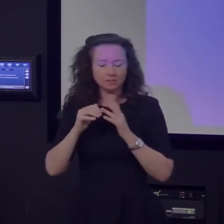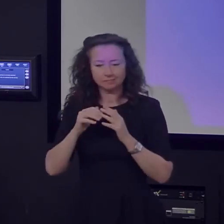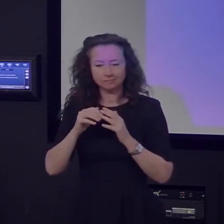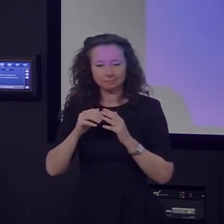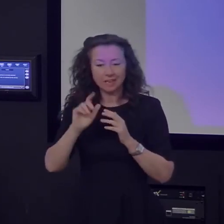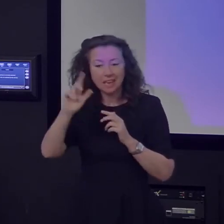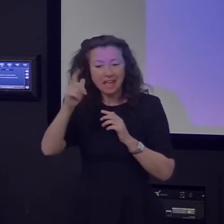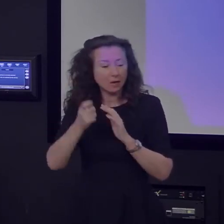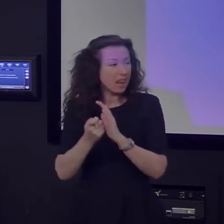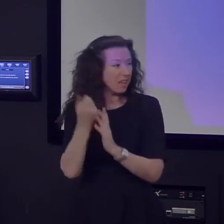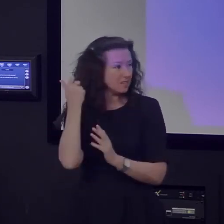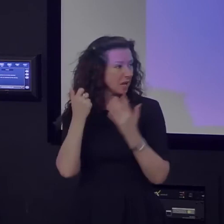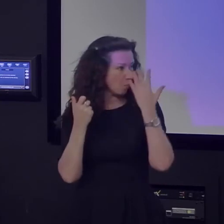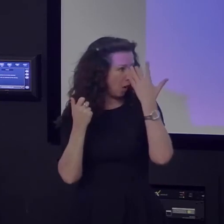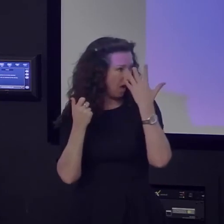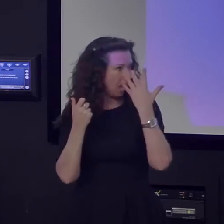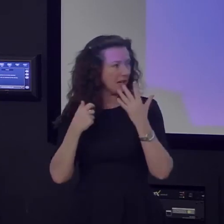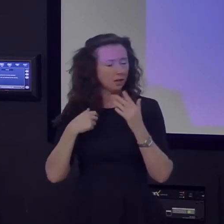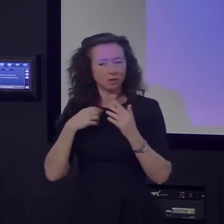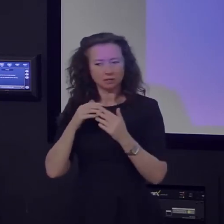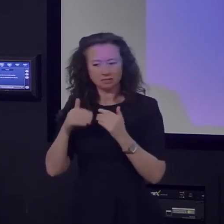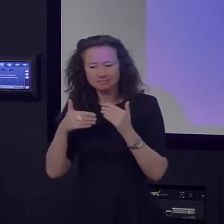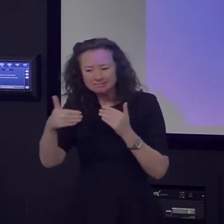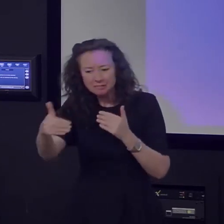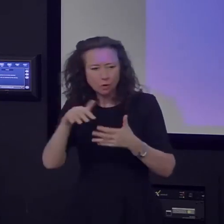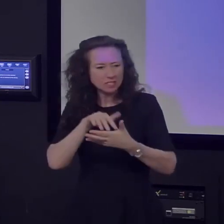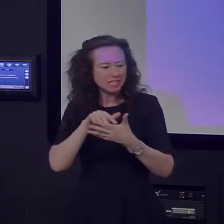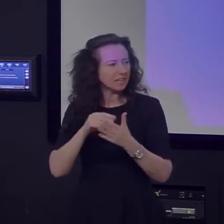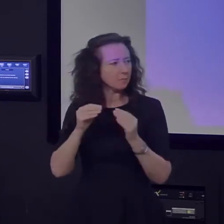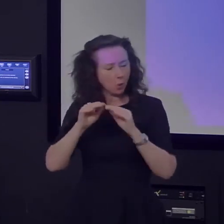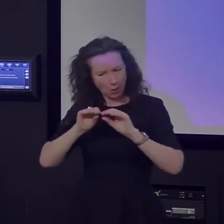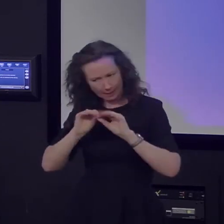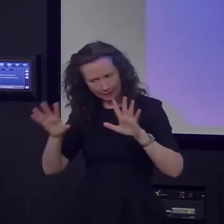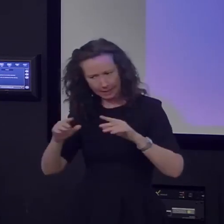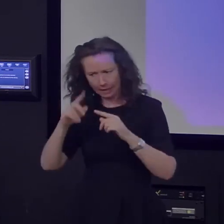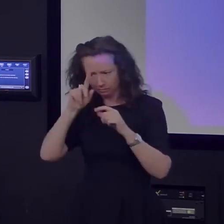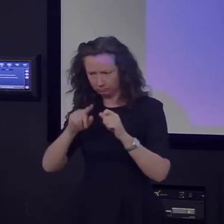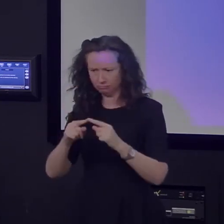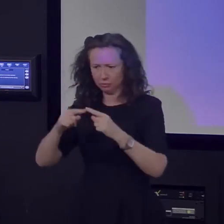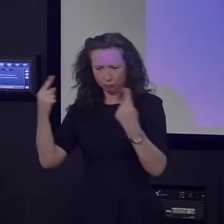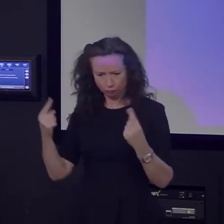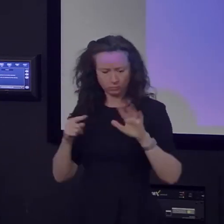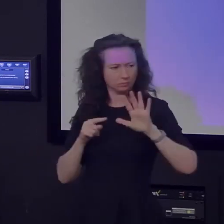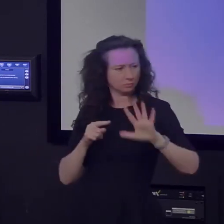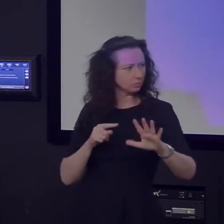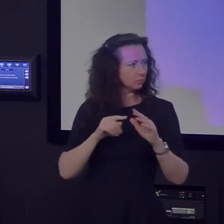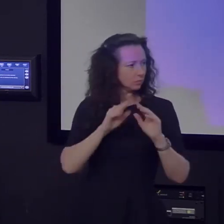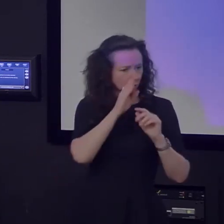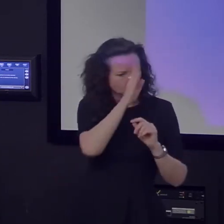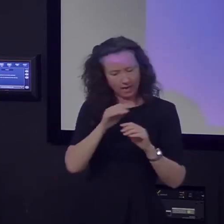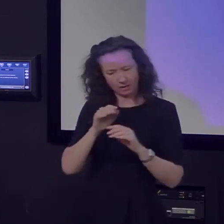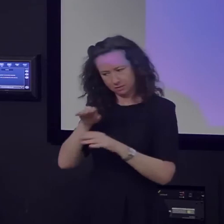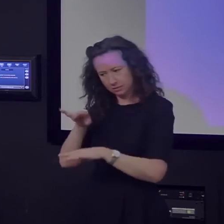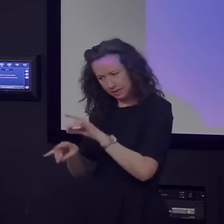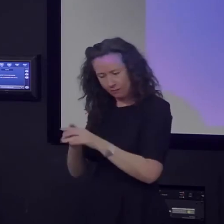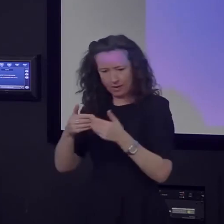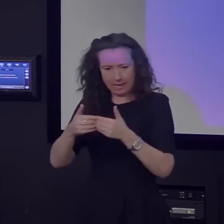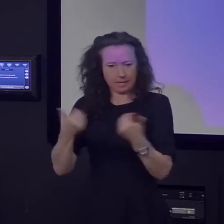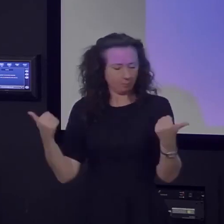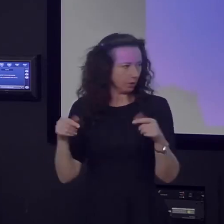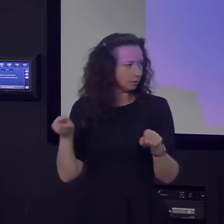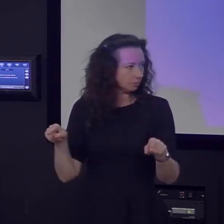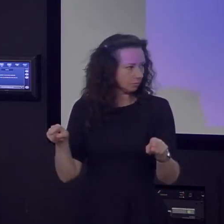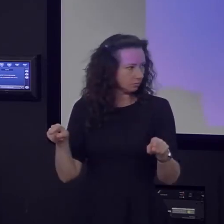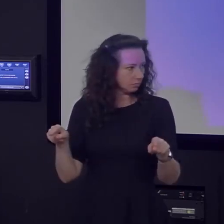just so that the later studies could have more of a clear contrast between direct and pure discovery. The broader